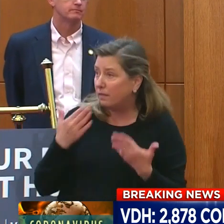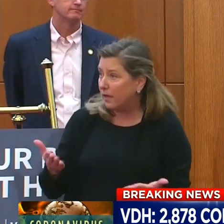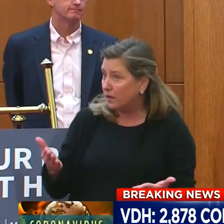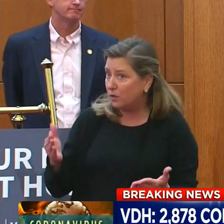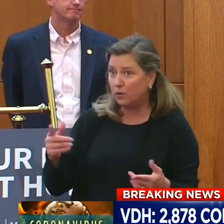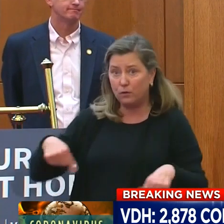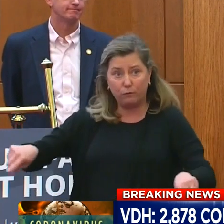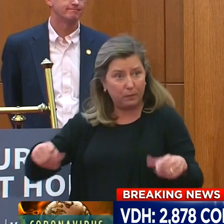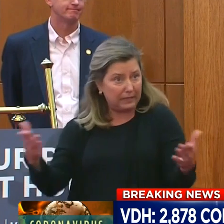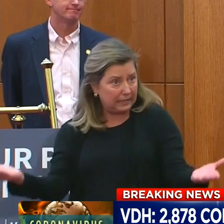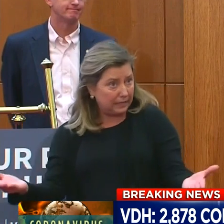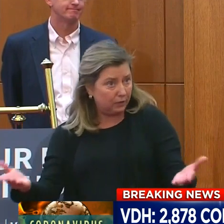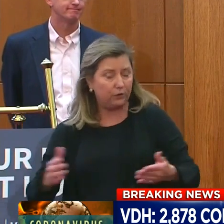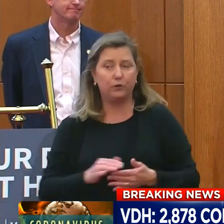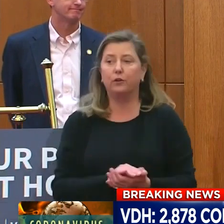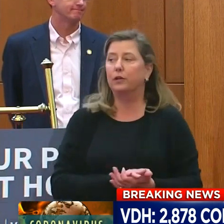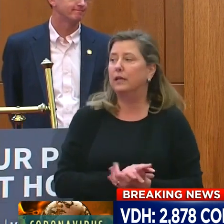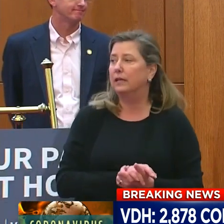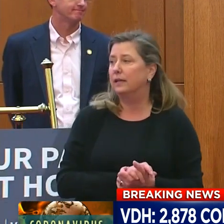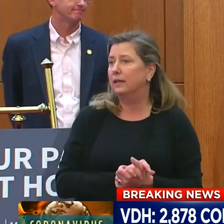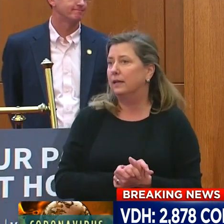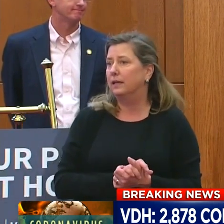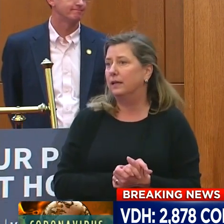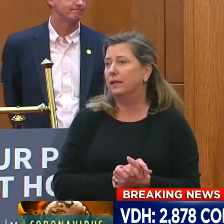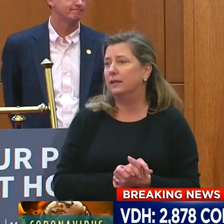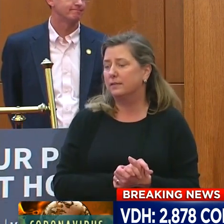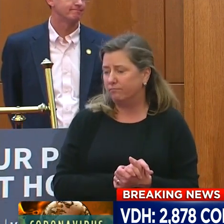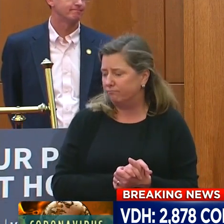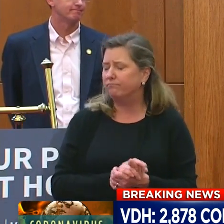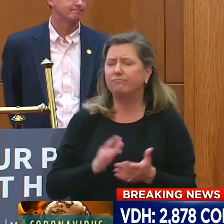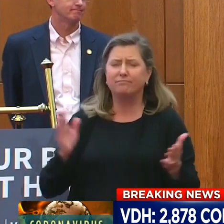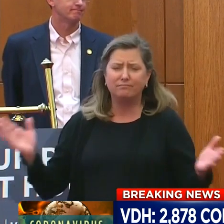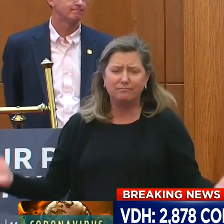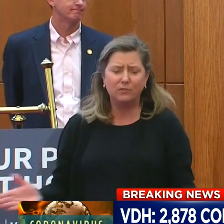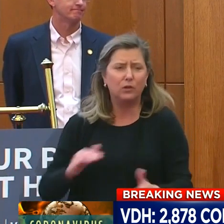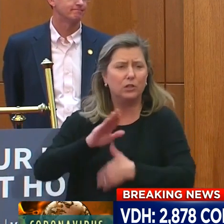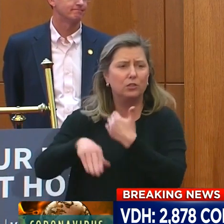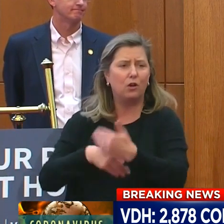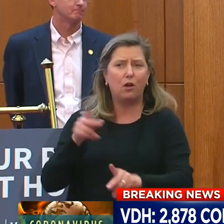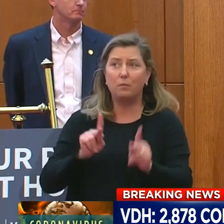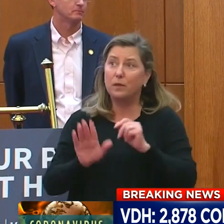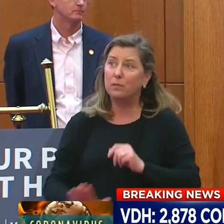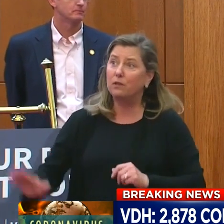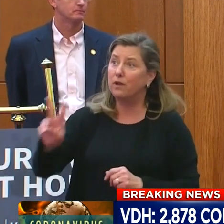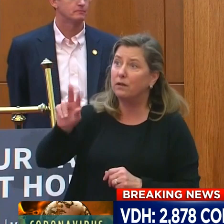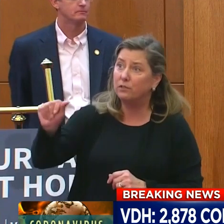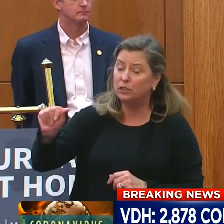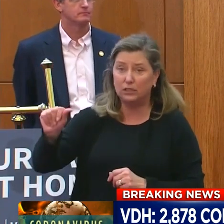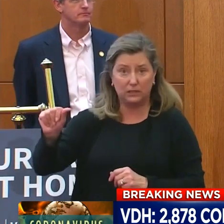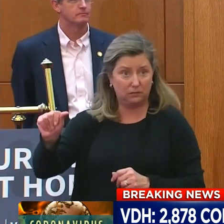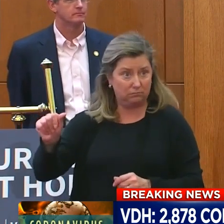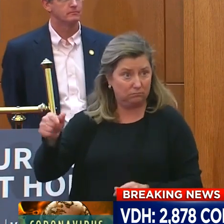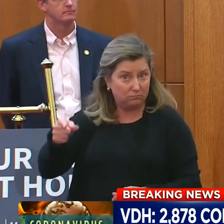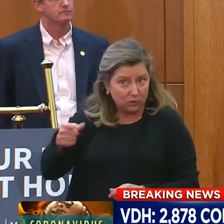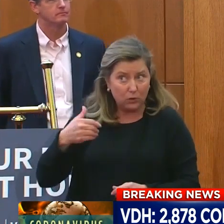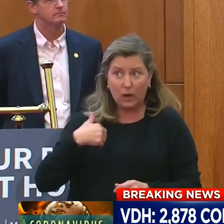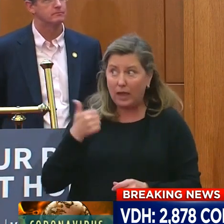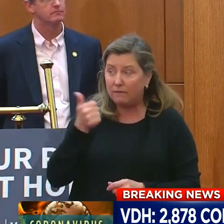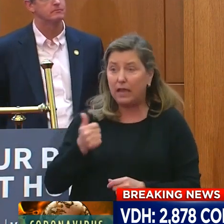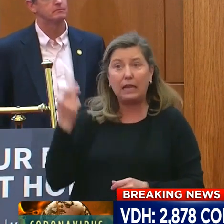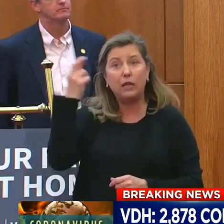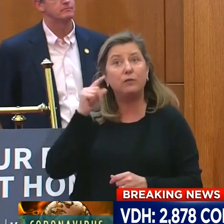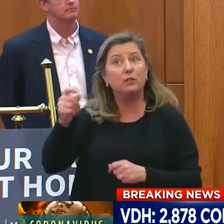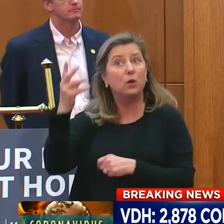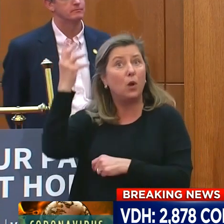being here. Again, I encourage all Virginians to, if you have essential reasons to go outside